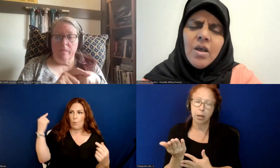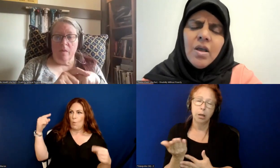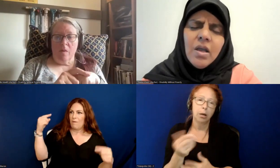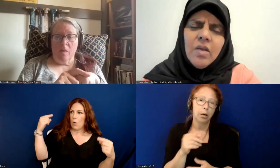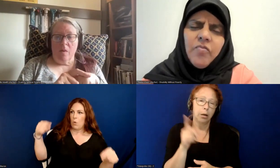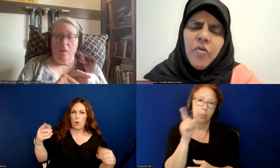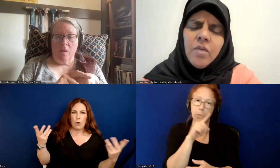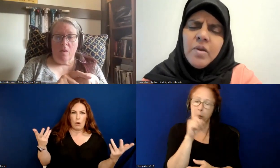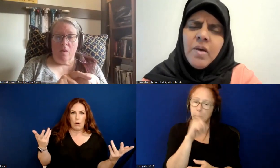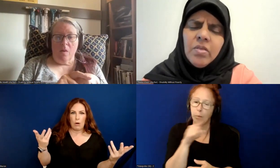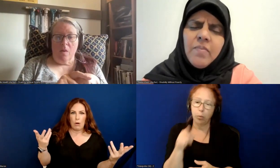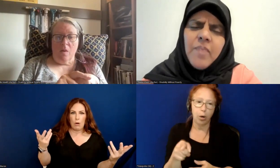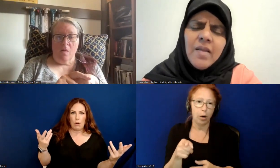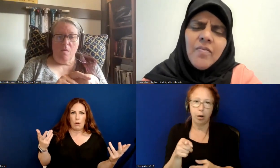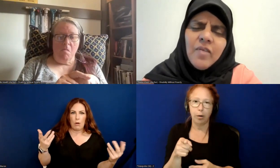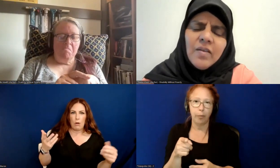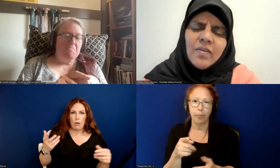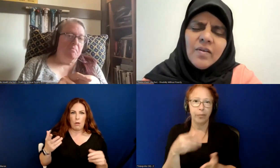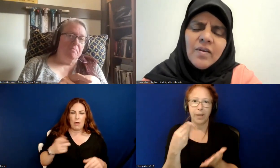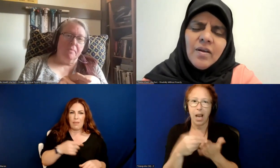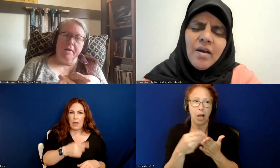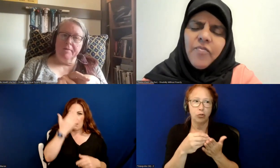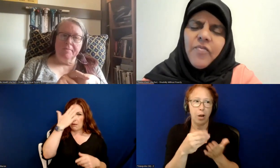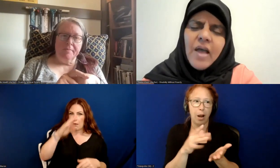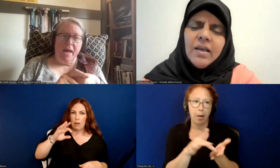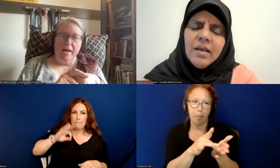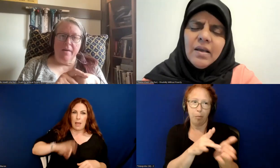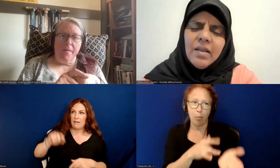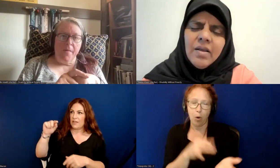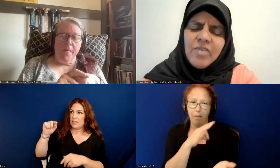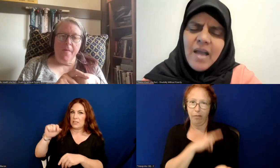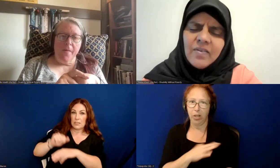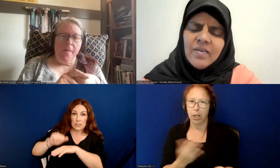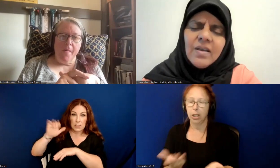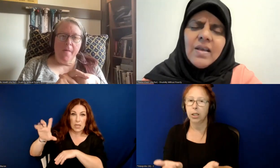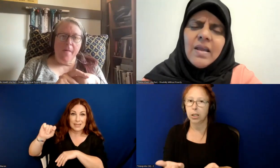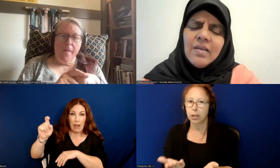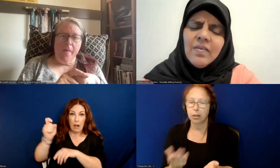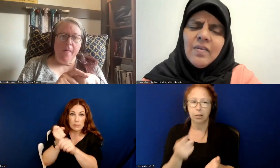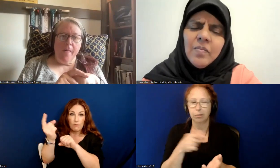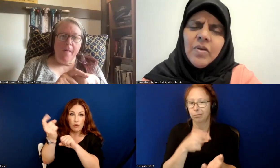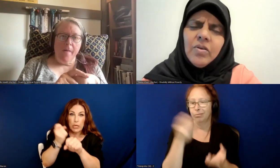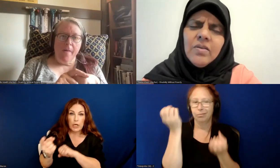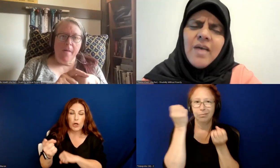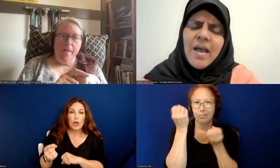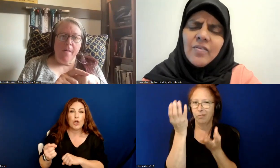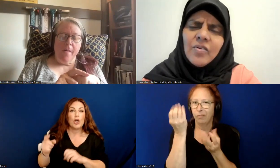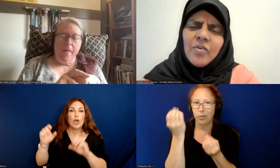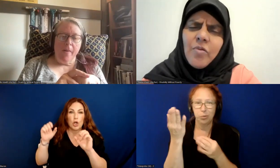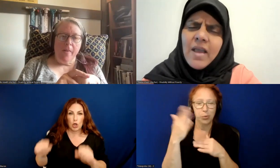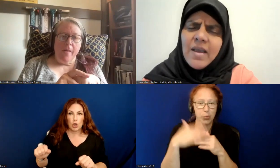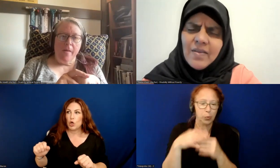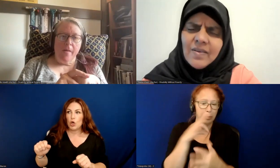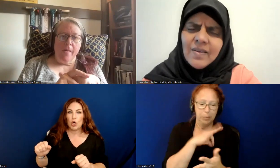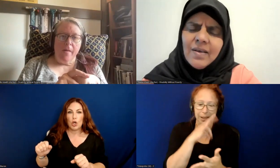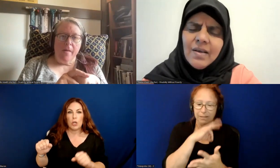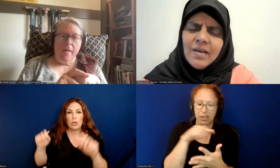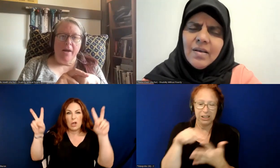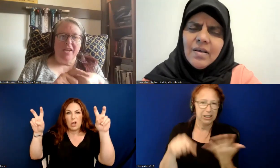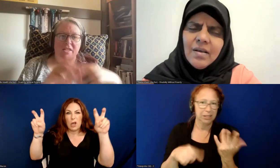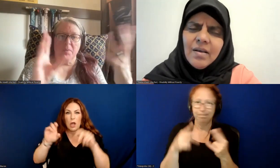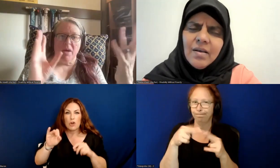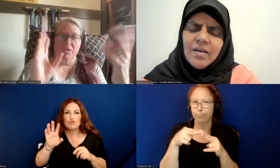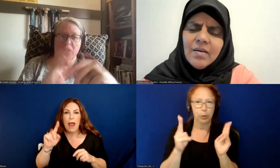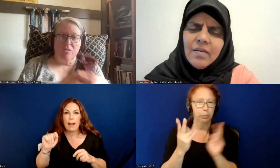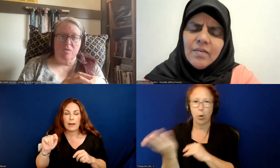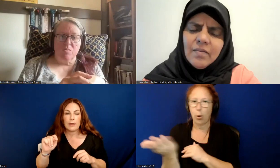They're not informed about the benefits of no, filing their taxes and getting this disability tax credit.